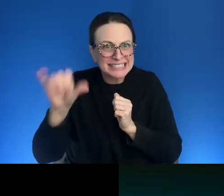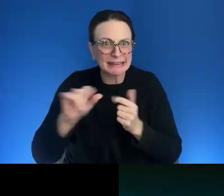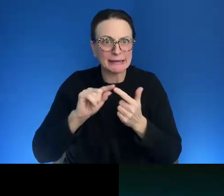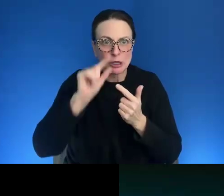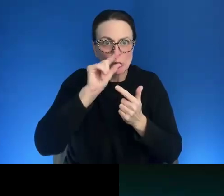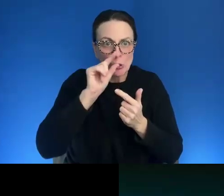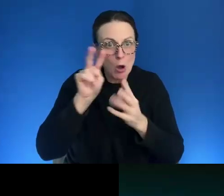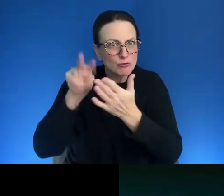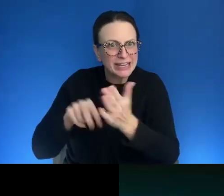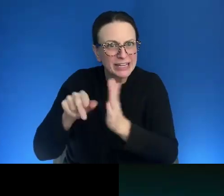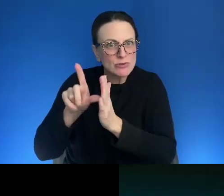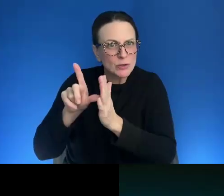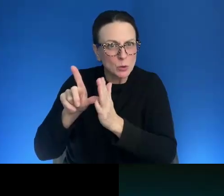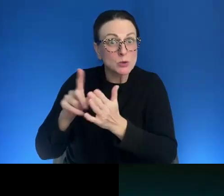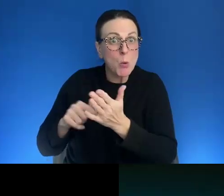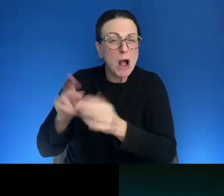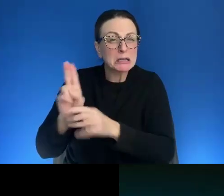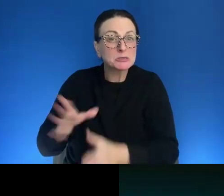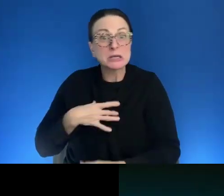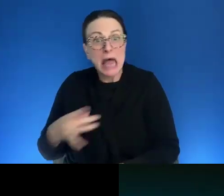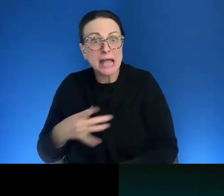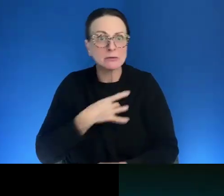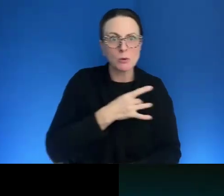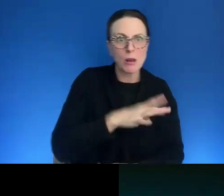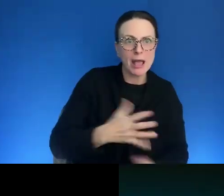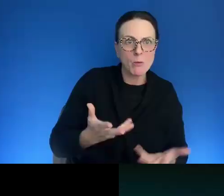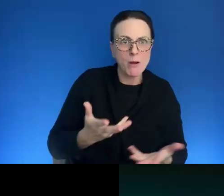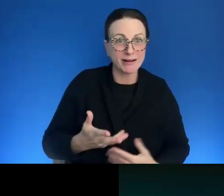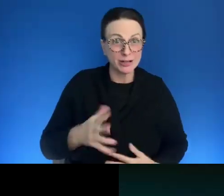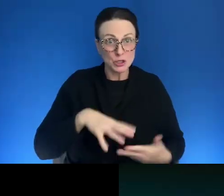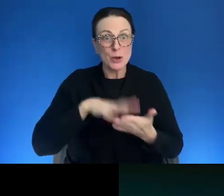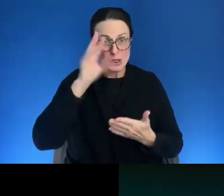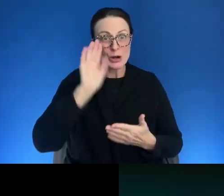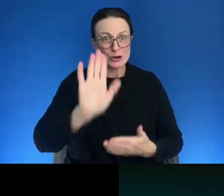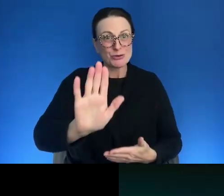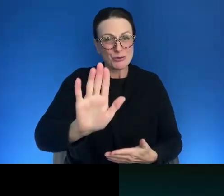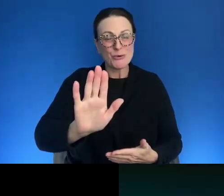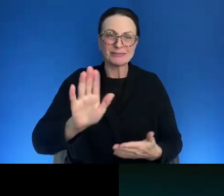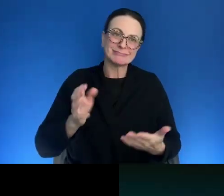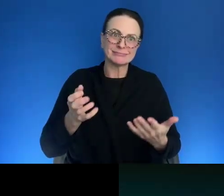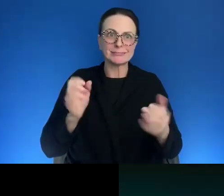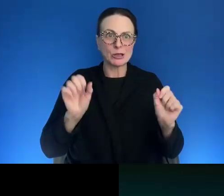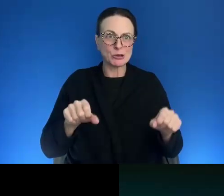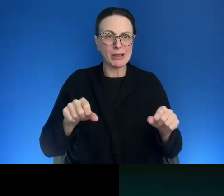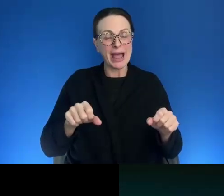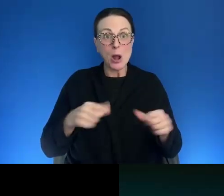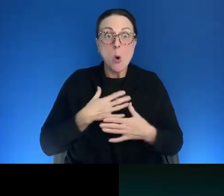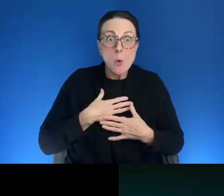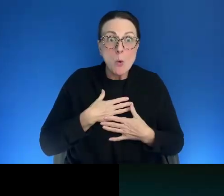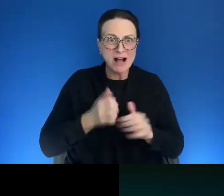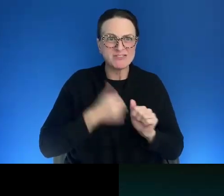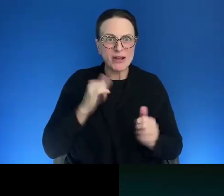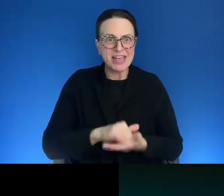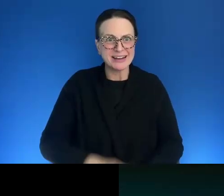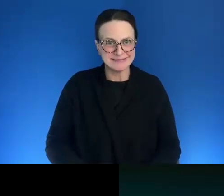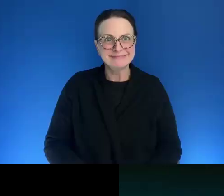the reviews, read what the customers liked, what they didn't like. You're going to learn about what you can. Oh, I'm going to avoid